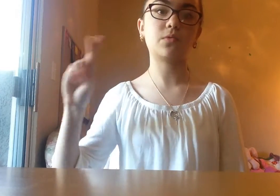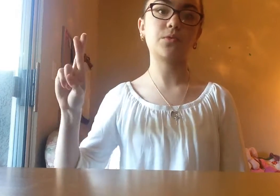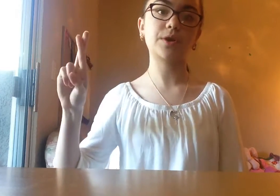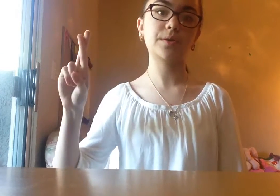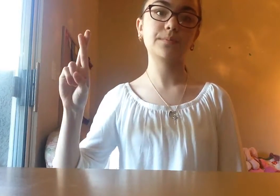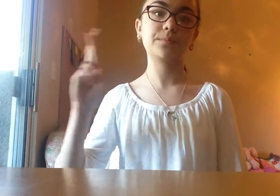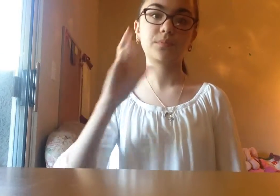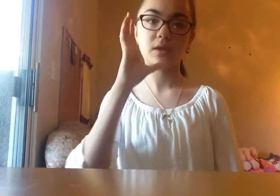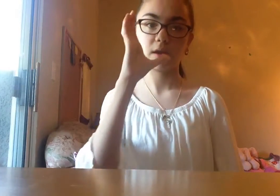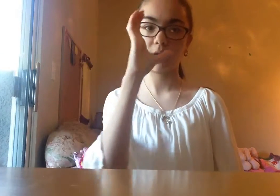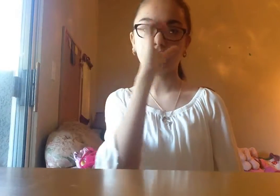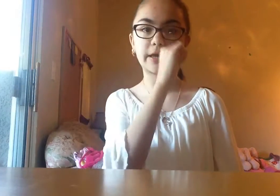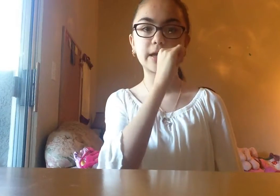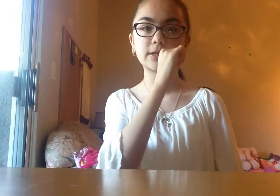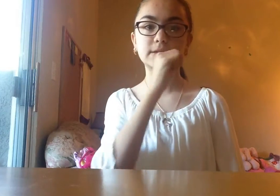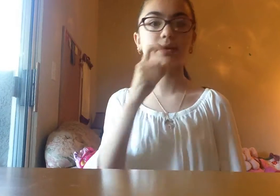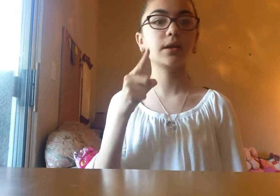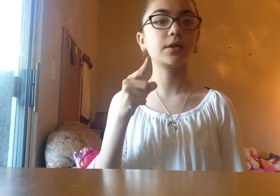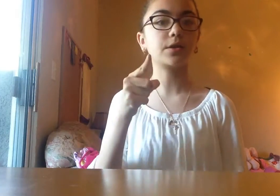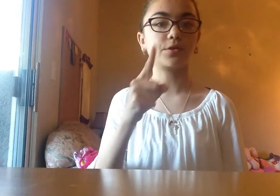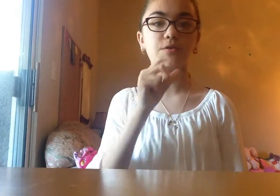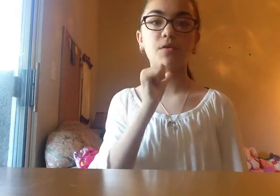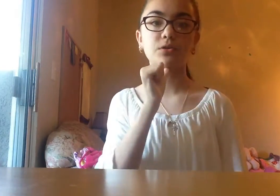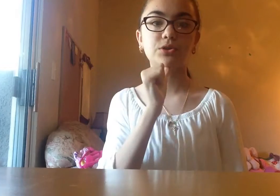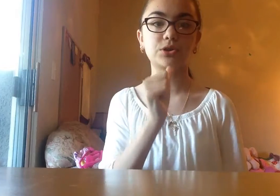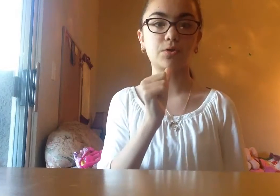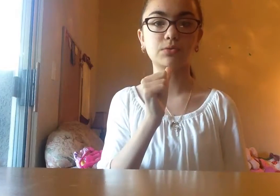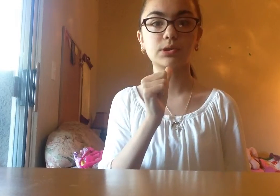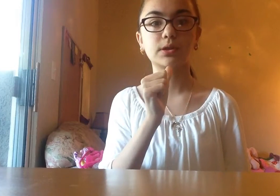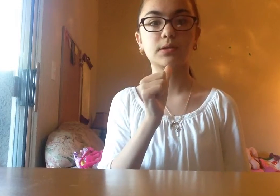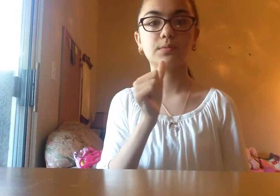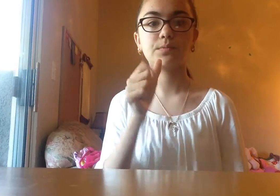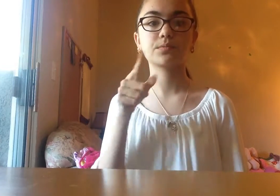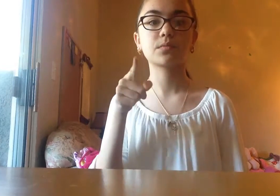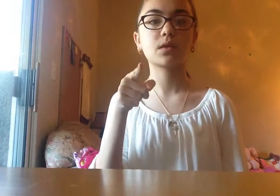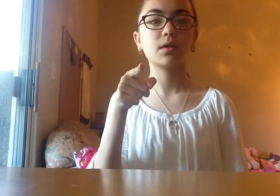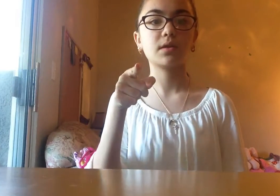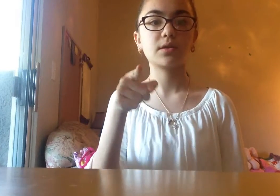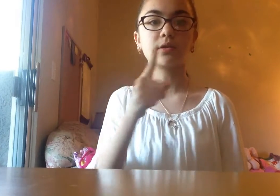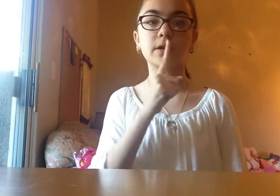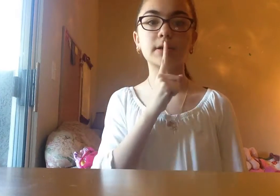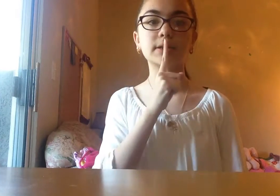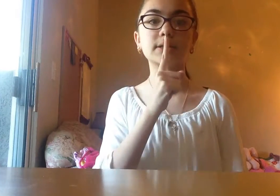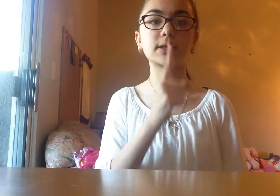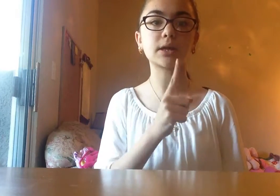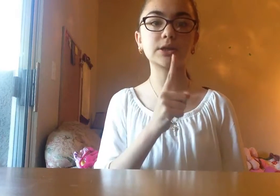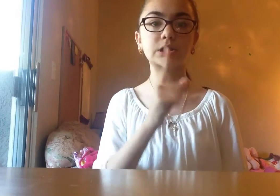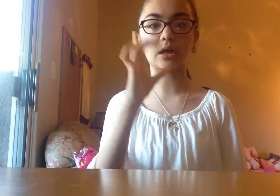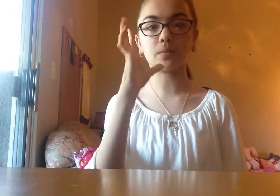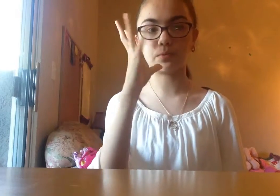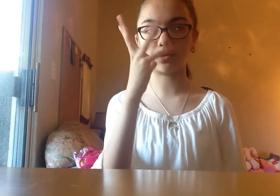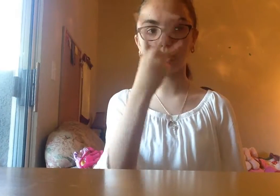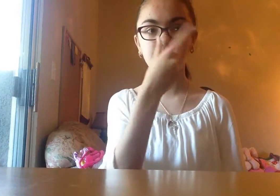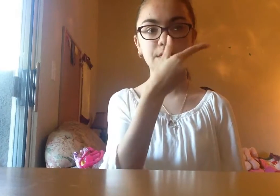or, guess you don't. You're such a pretty